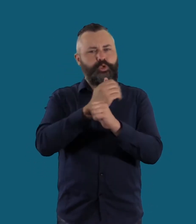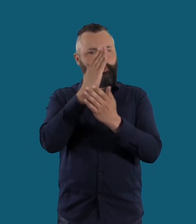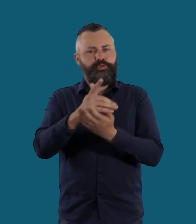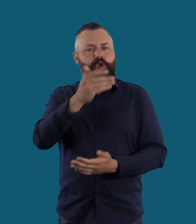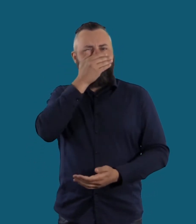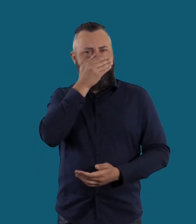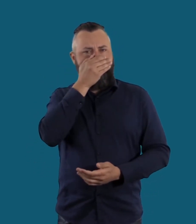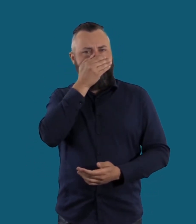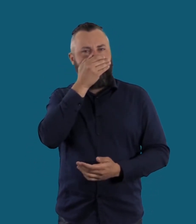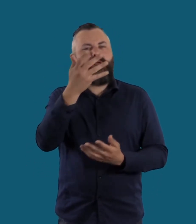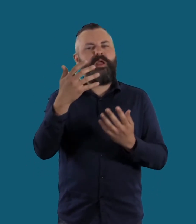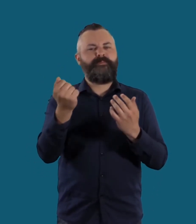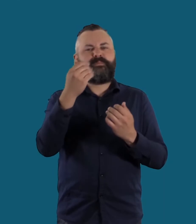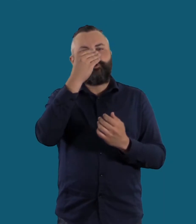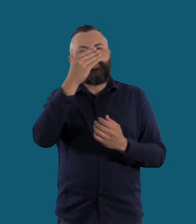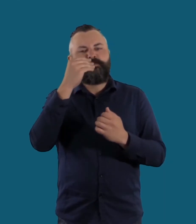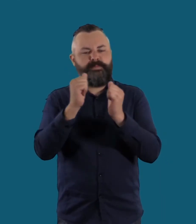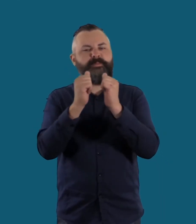Then ensure you disregard the tissue in the bin.